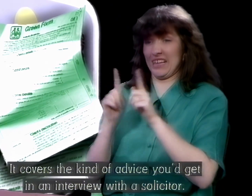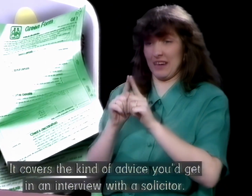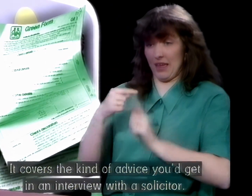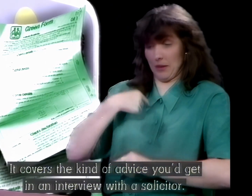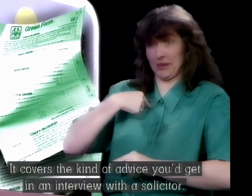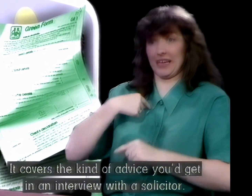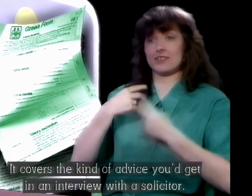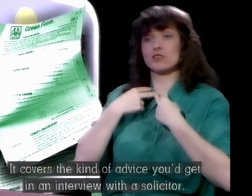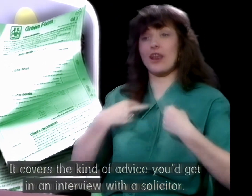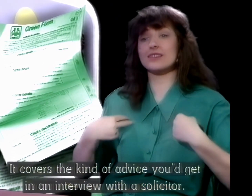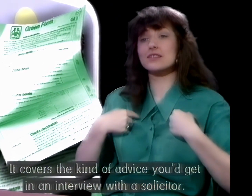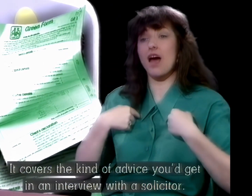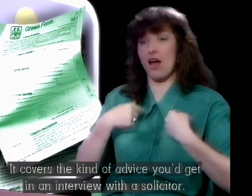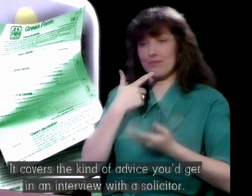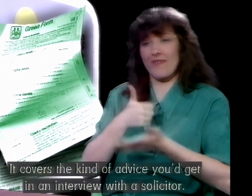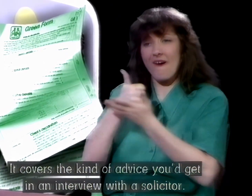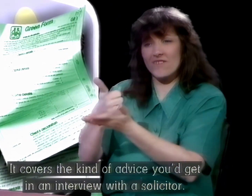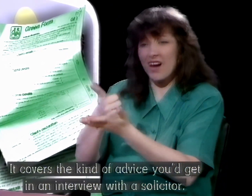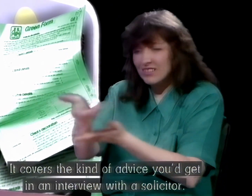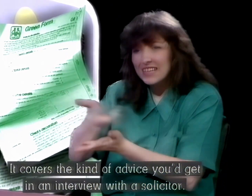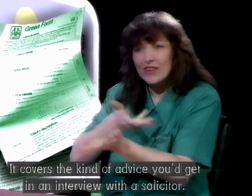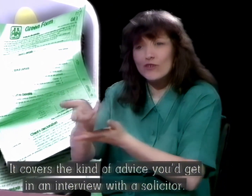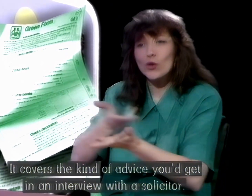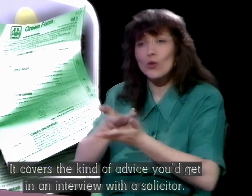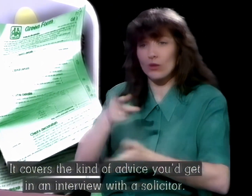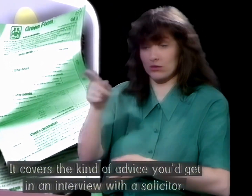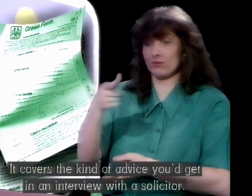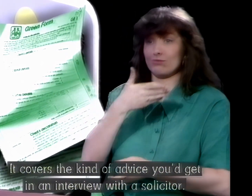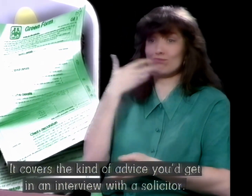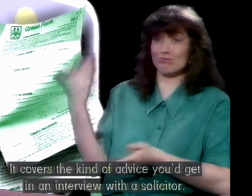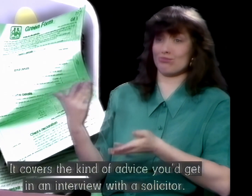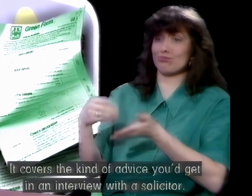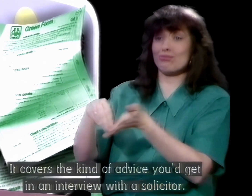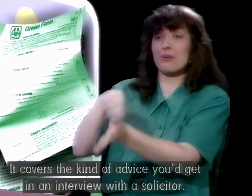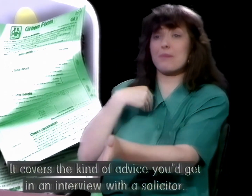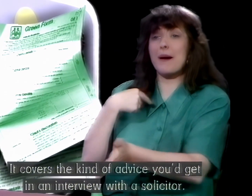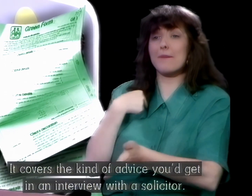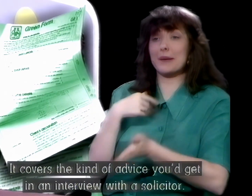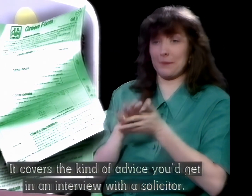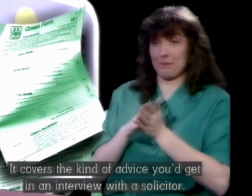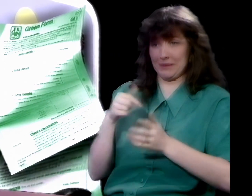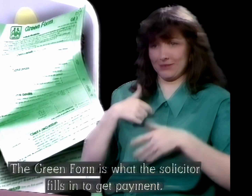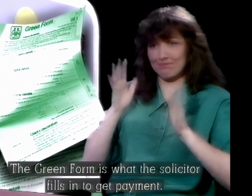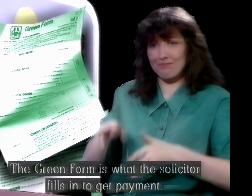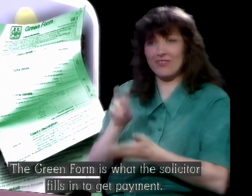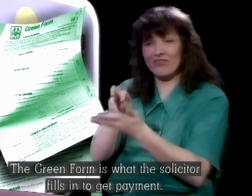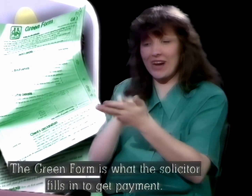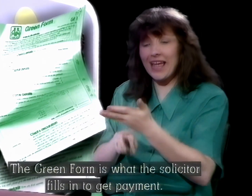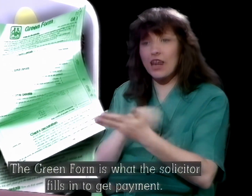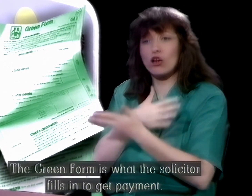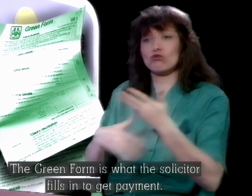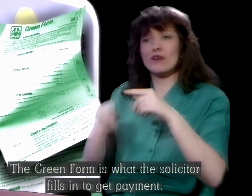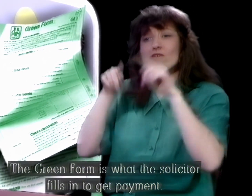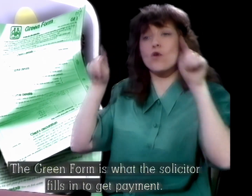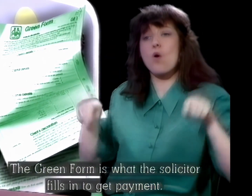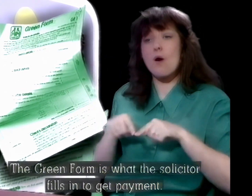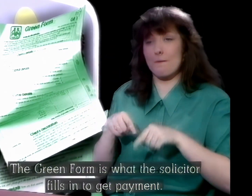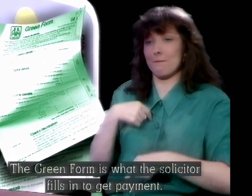Well, it covers the kind of advice you'd get in an interview with a solicitor. The Green Form is what the solicitor fills in to get